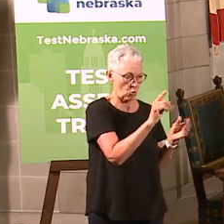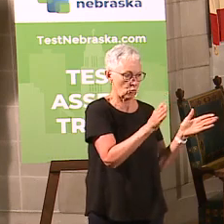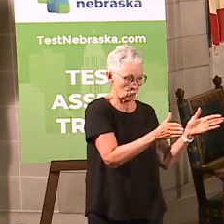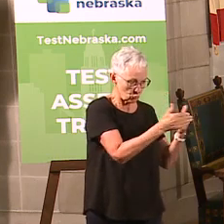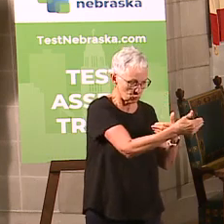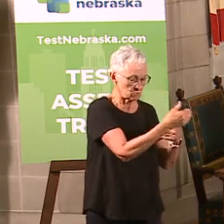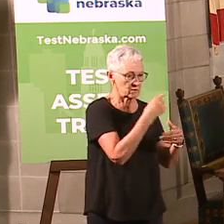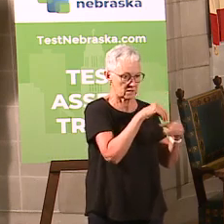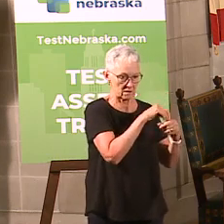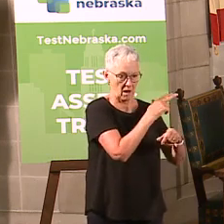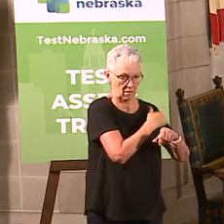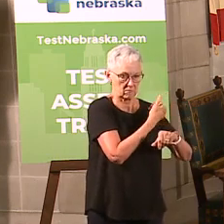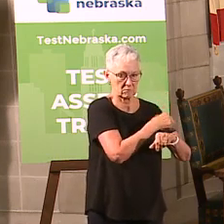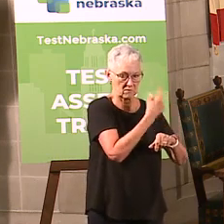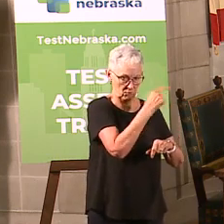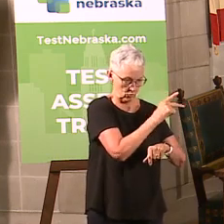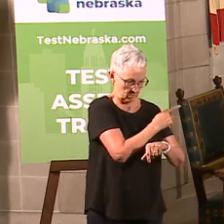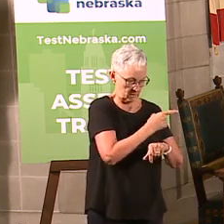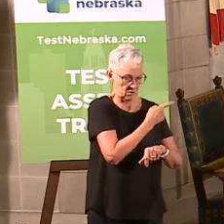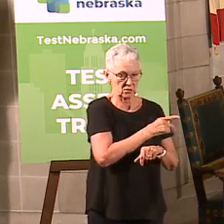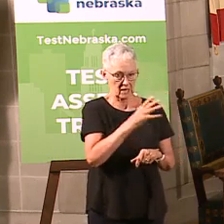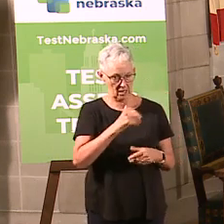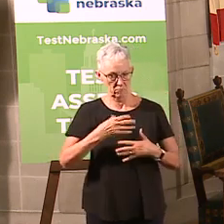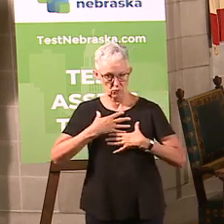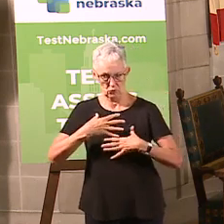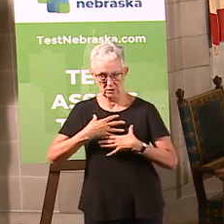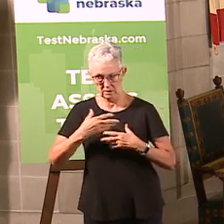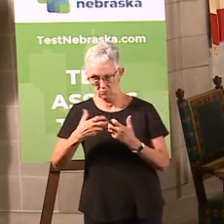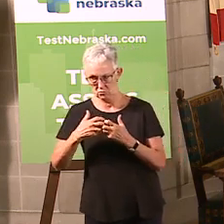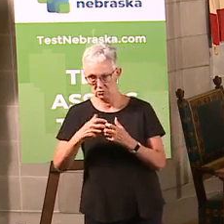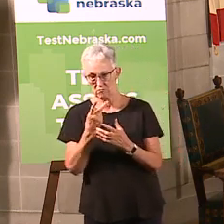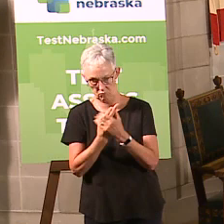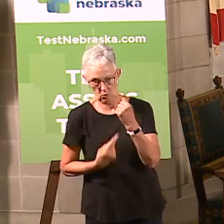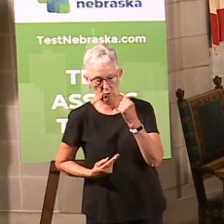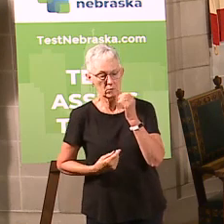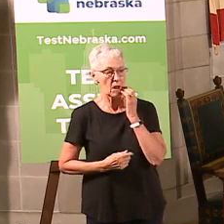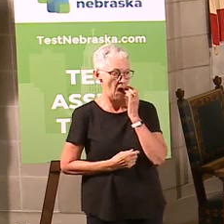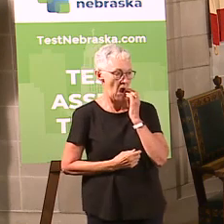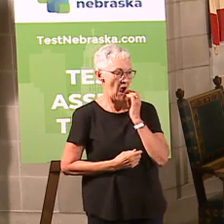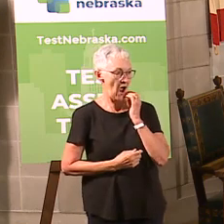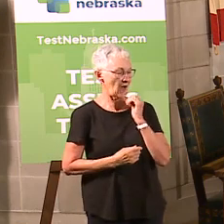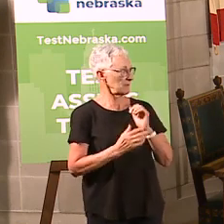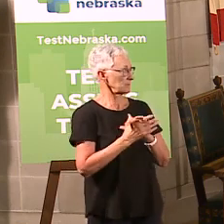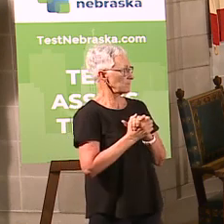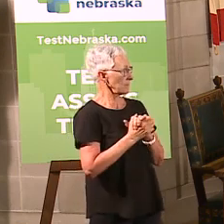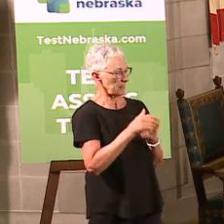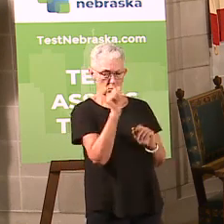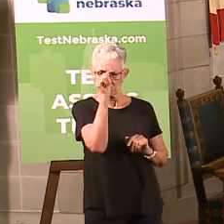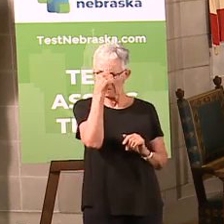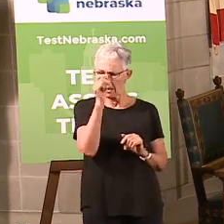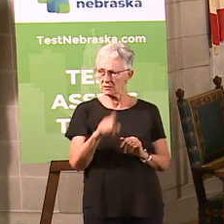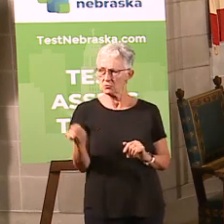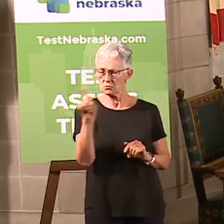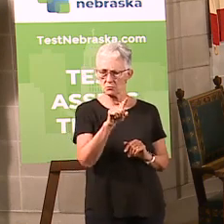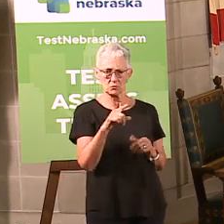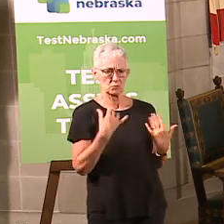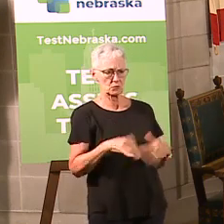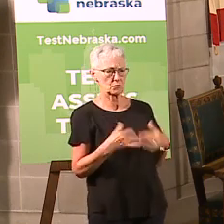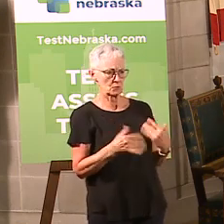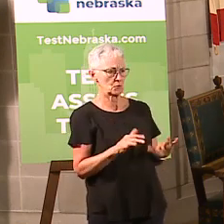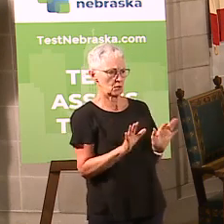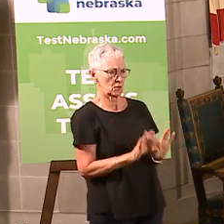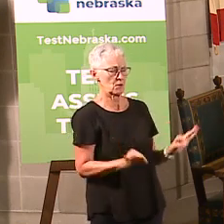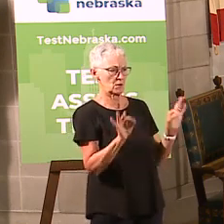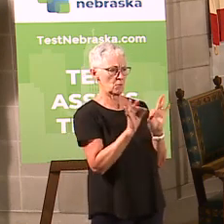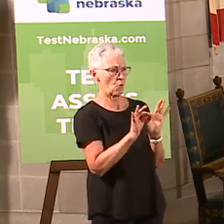we're very pleased about that. Also, just again, we want to remind people about the kind of